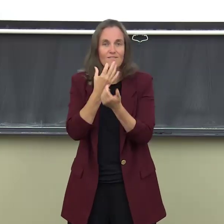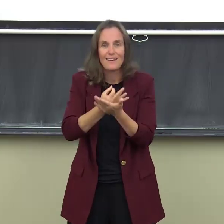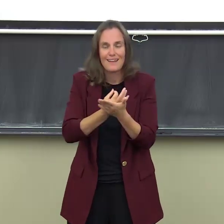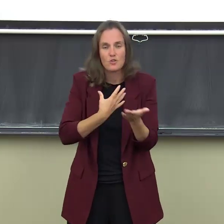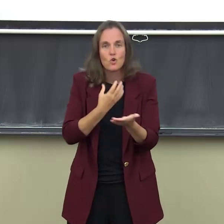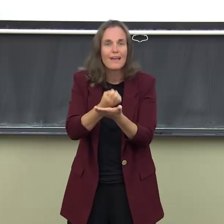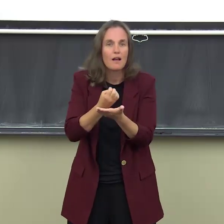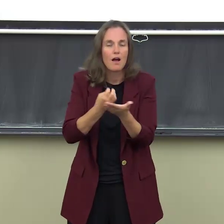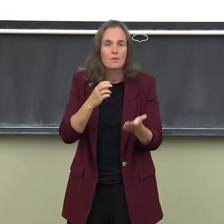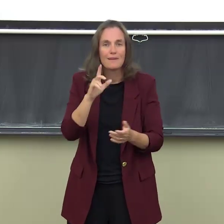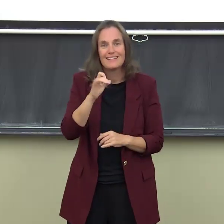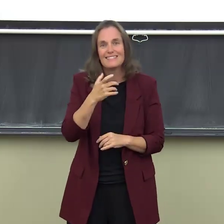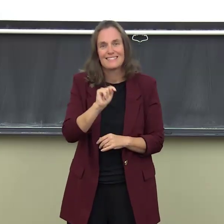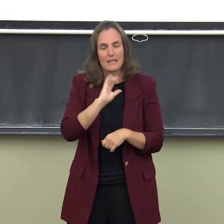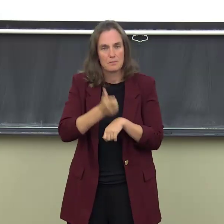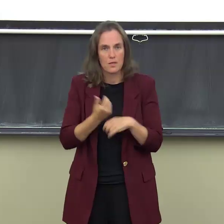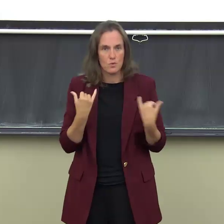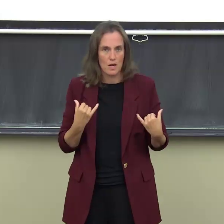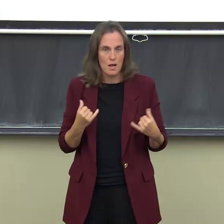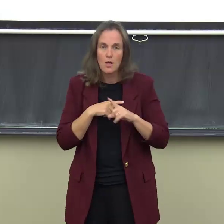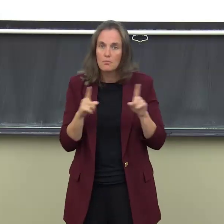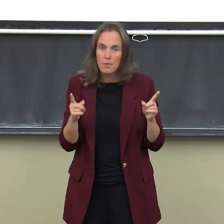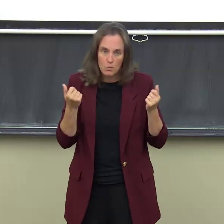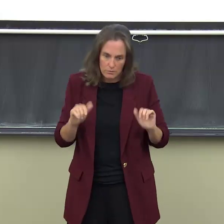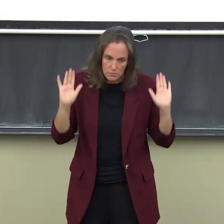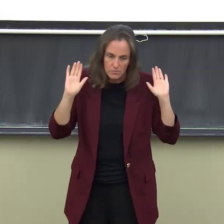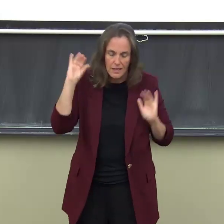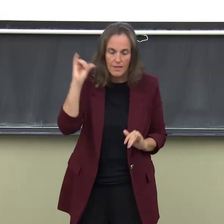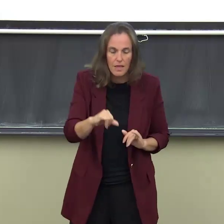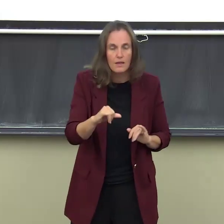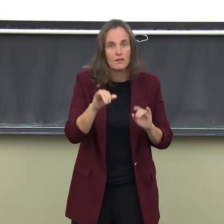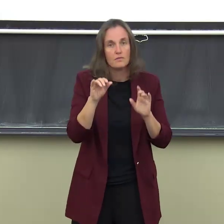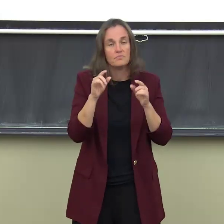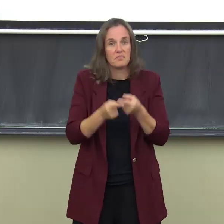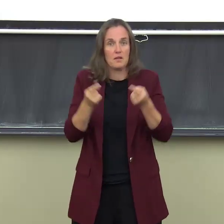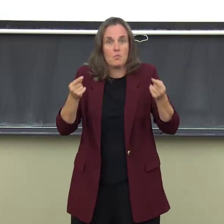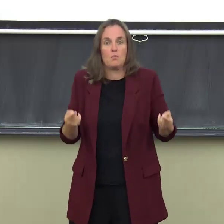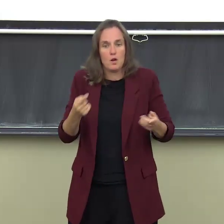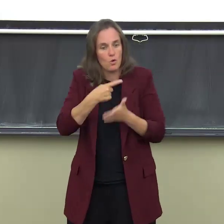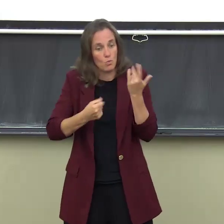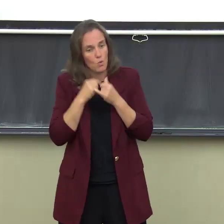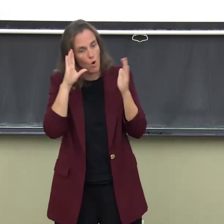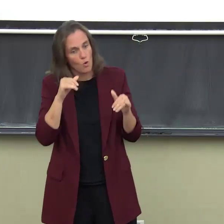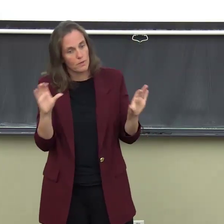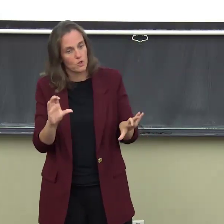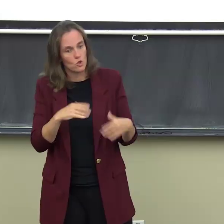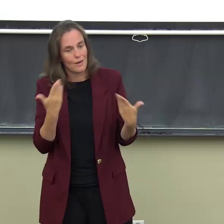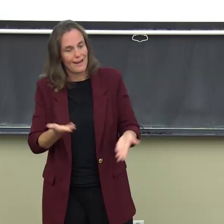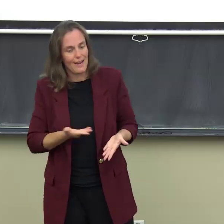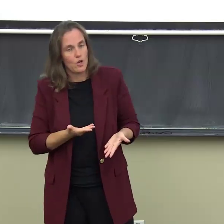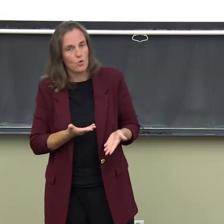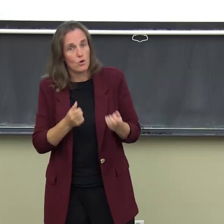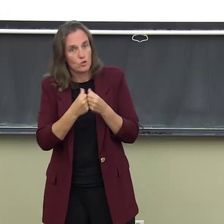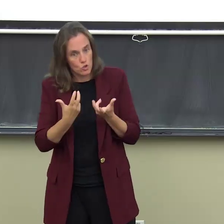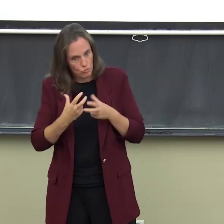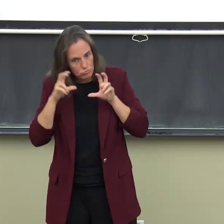right now, but we don't give numbers to that versus what we are hoping to do here to